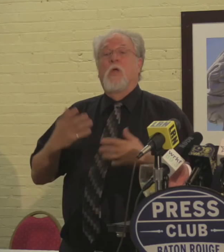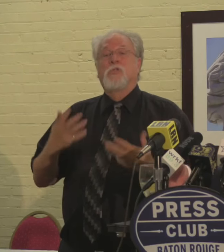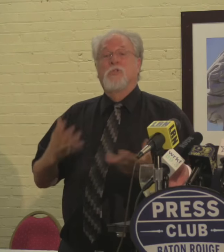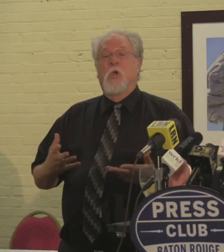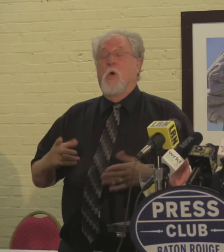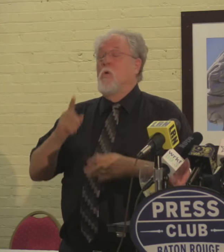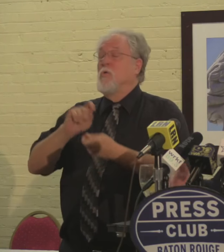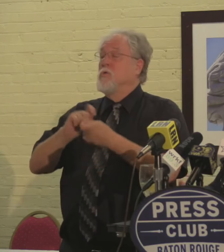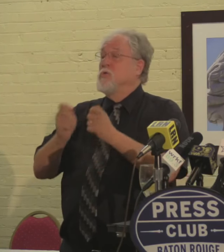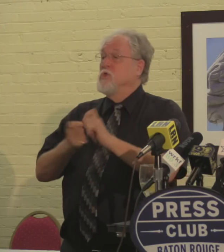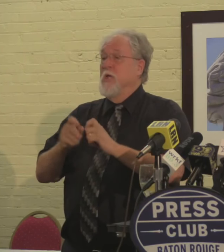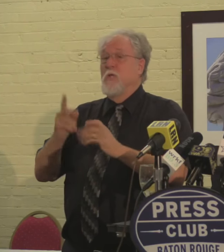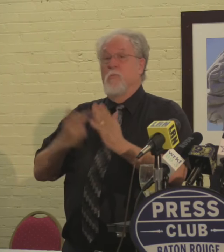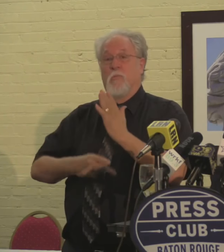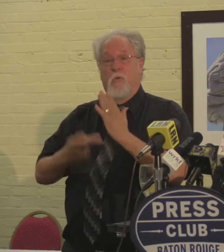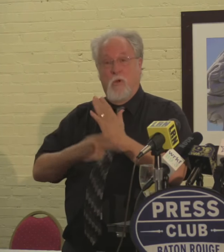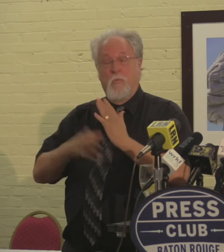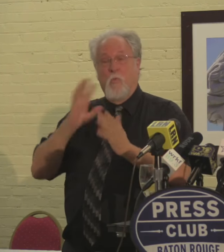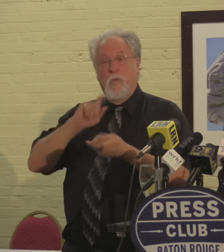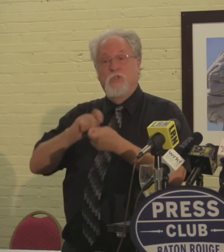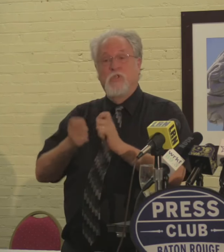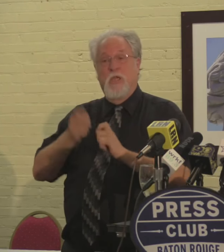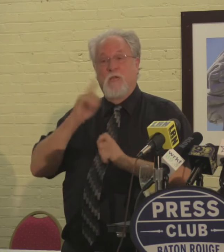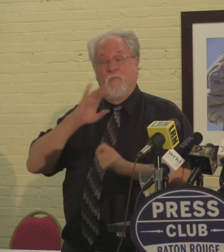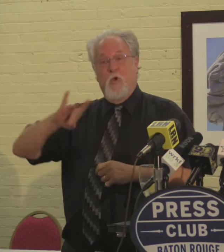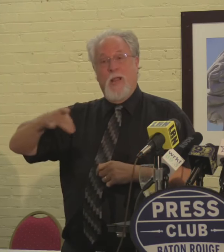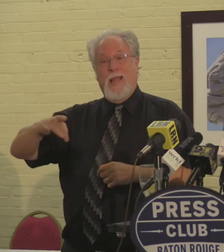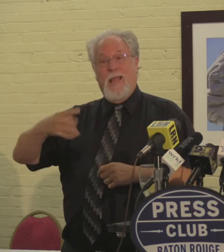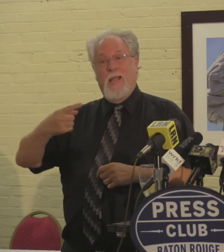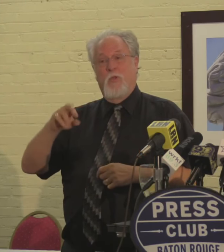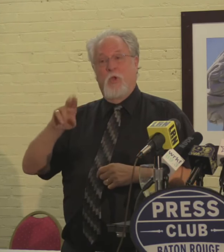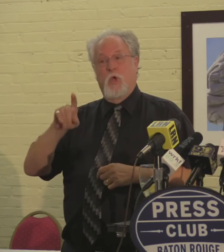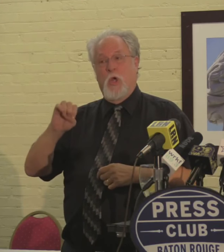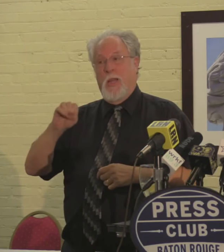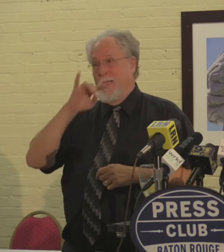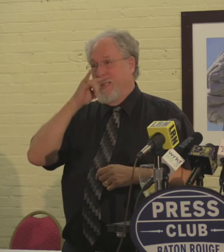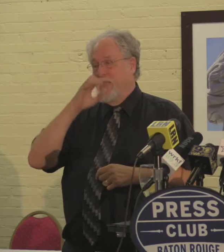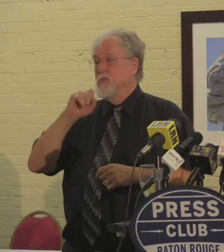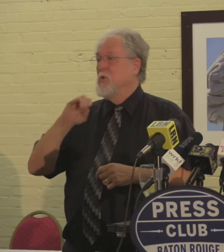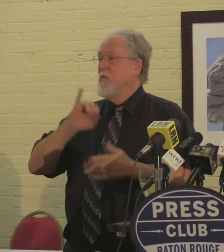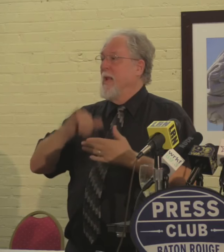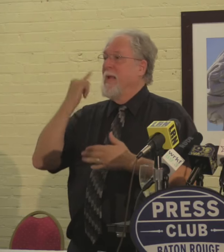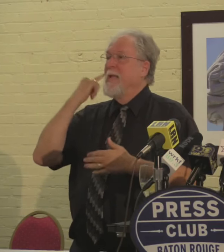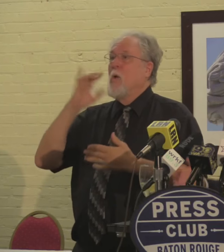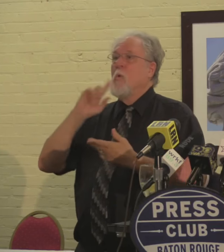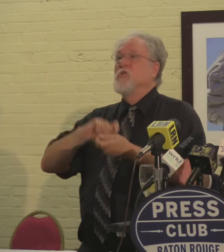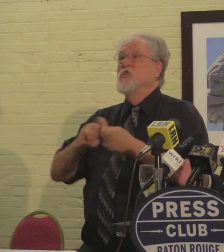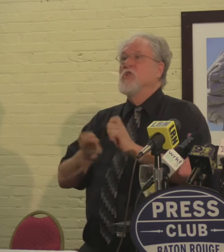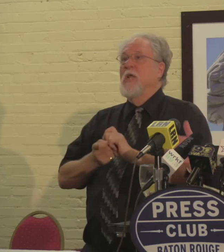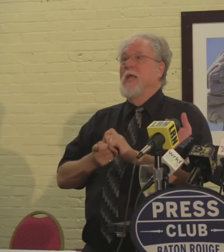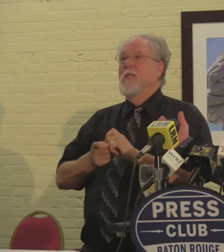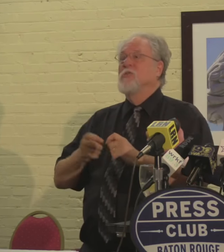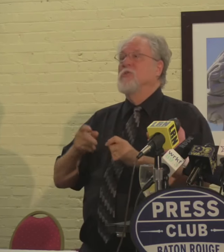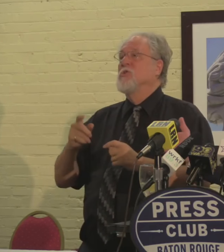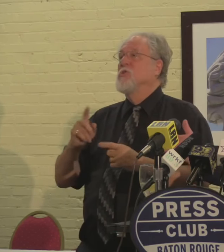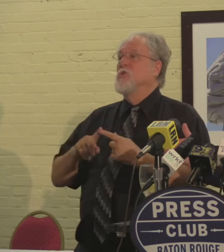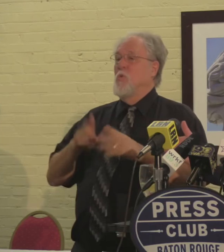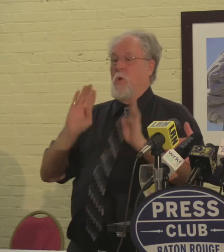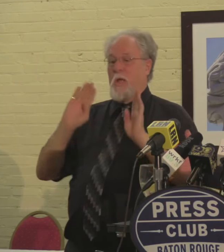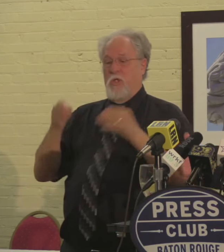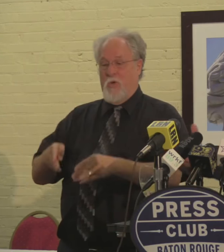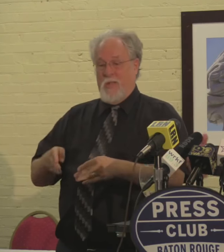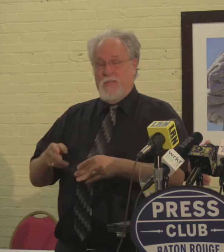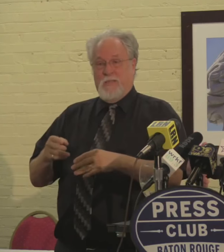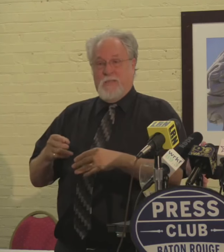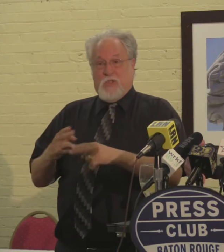if you were going to change the program, you'd be changing it for 8th graders. And so this idea that you would change the TOPS as a way to address